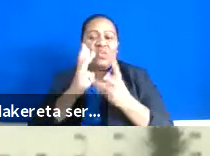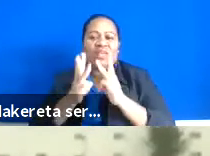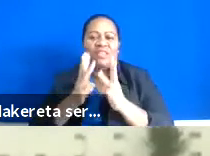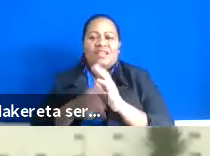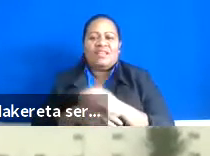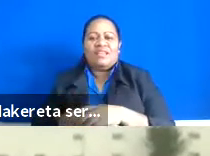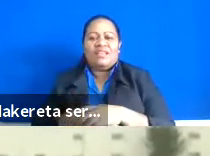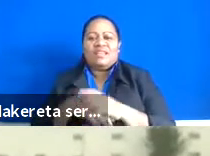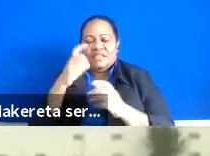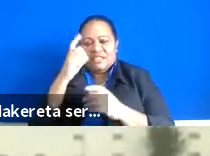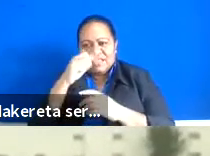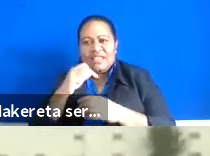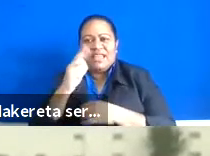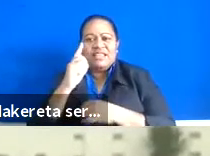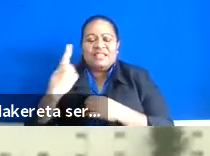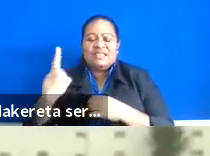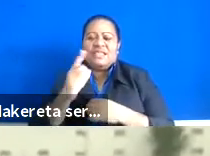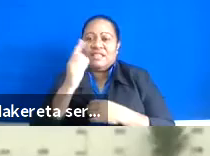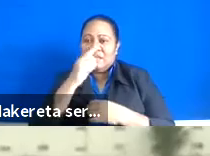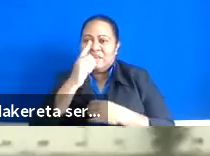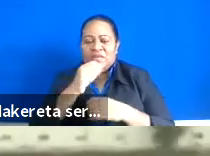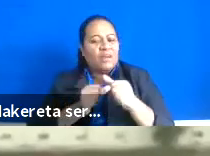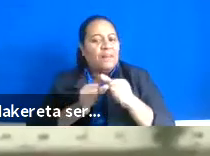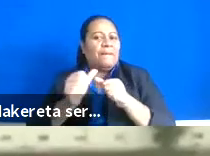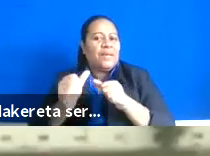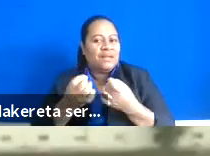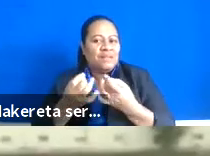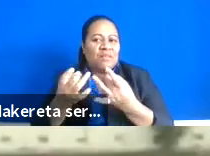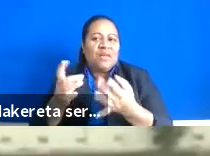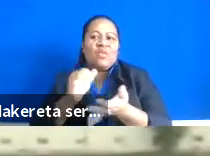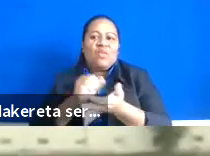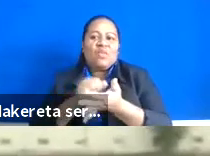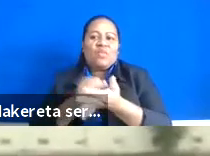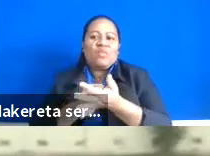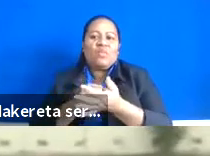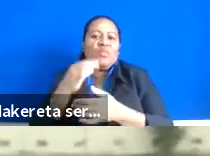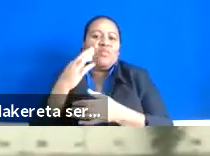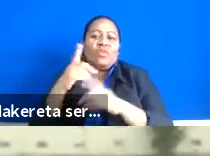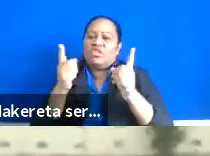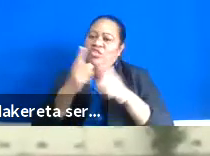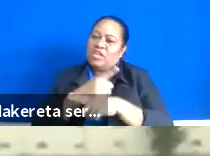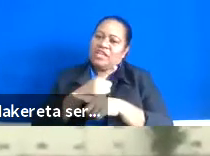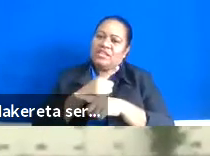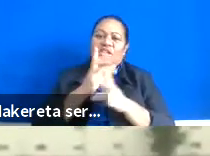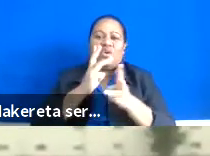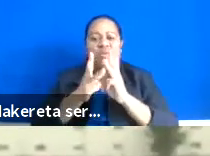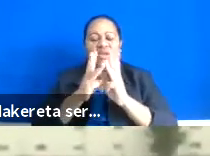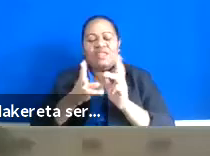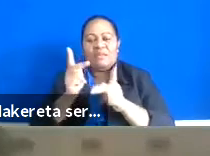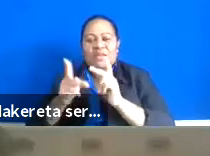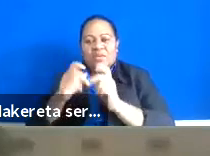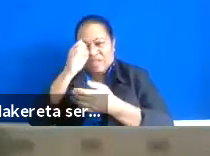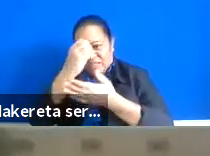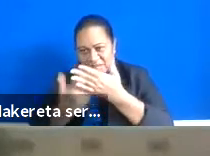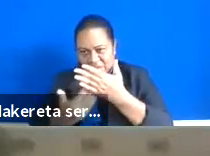people to be better prepared for the changing weather patterns that we are experiencing today.